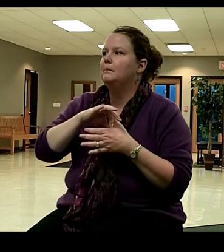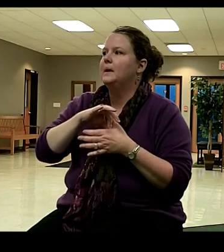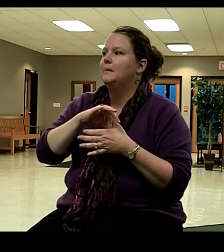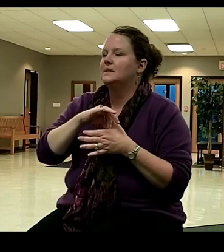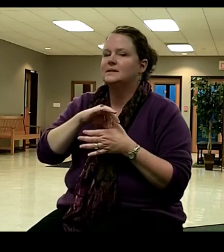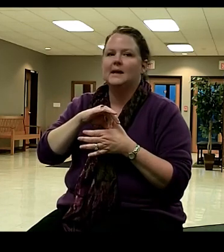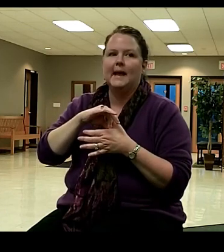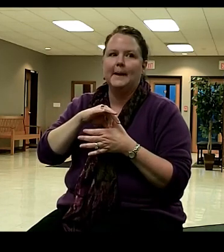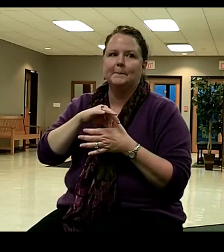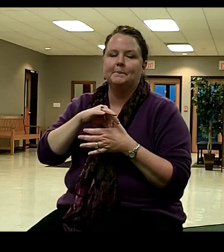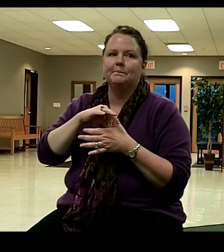Pig meat. Ham.